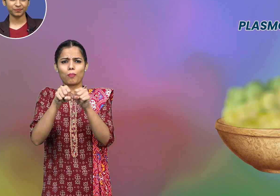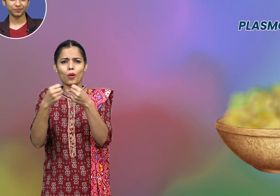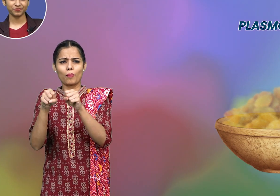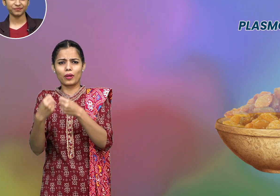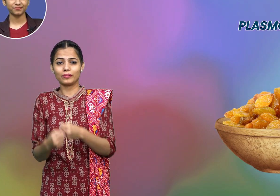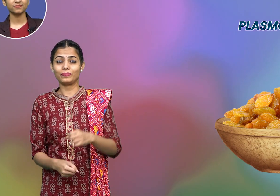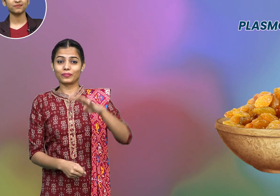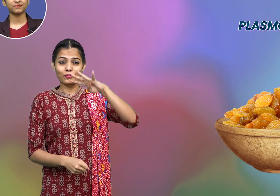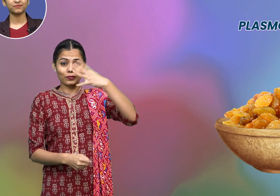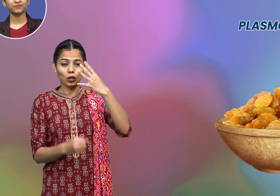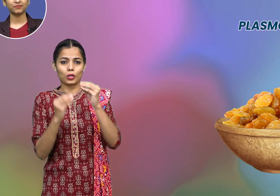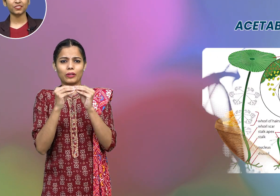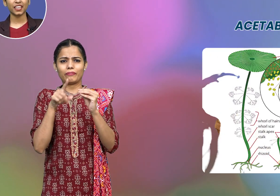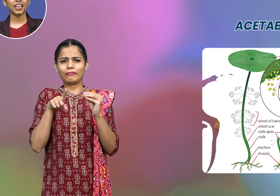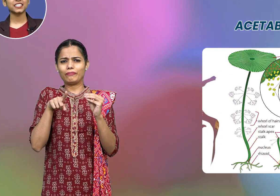Plasmolysis.